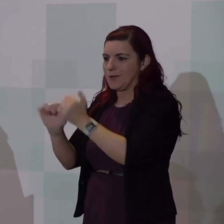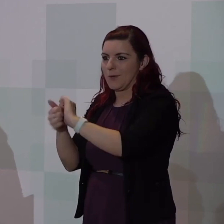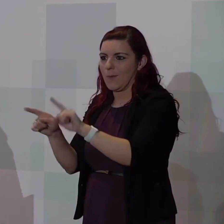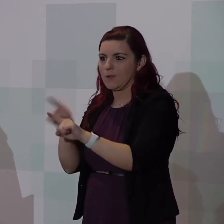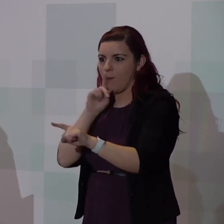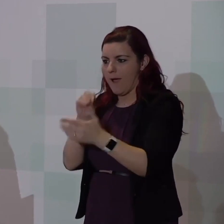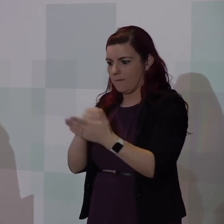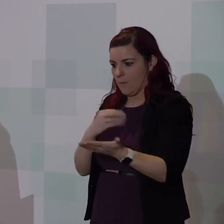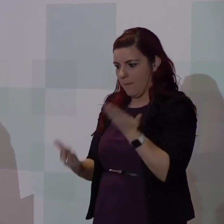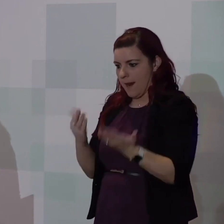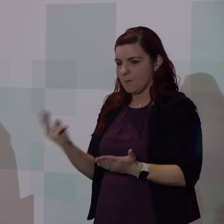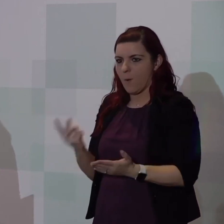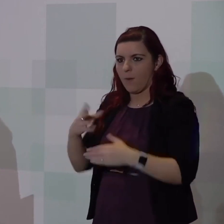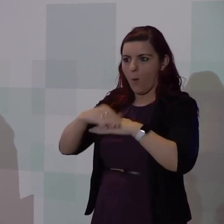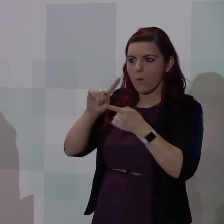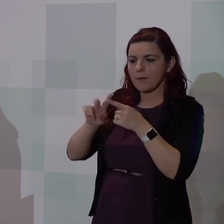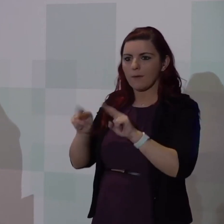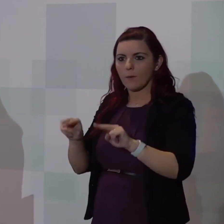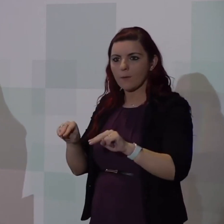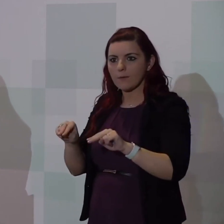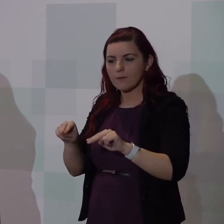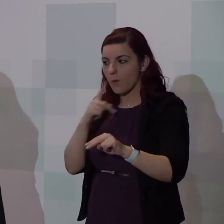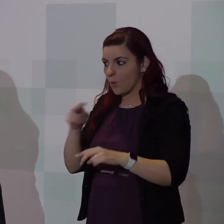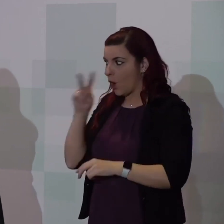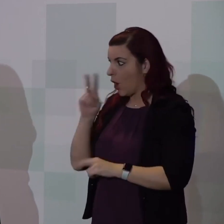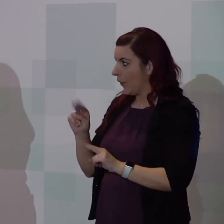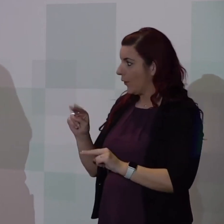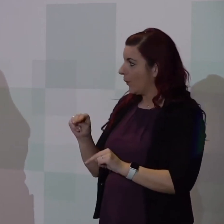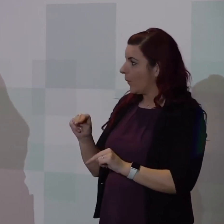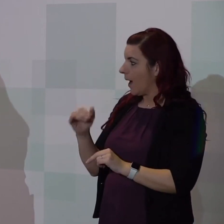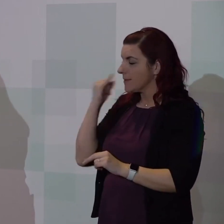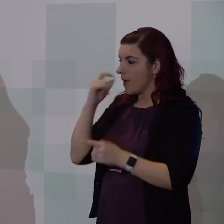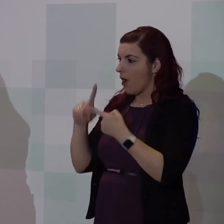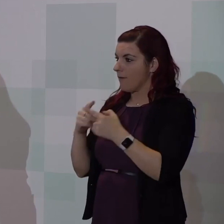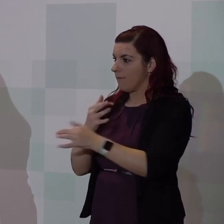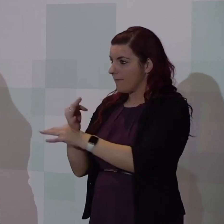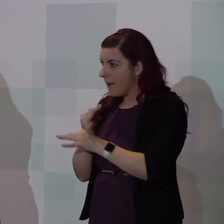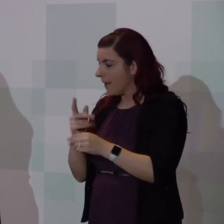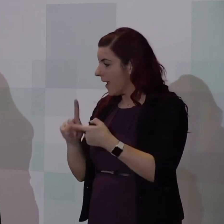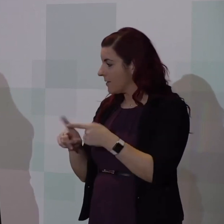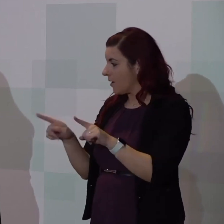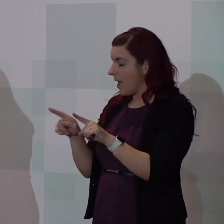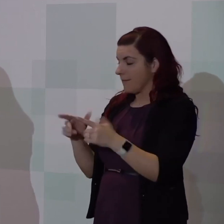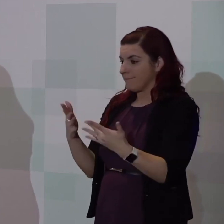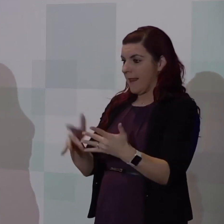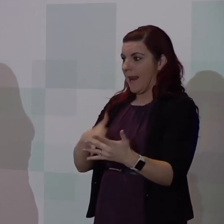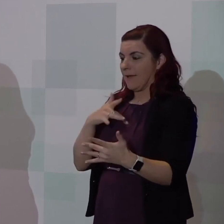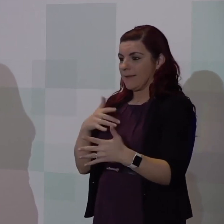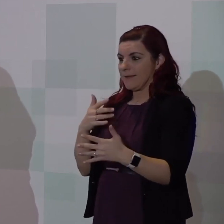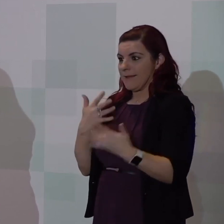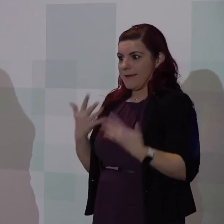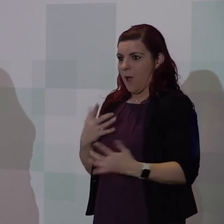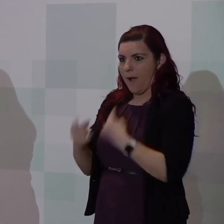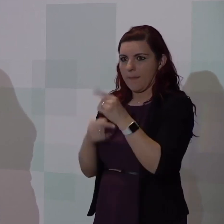very important. Taken together, the new forms of family and intimate life that are now evident in Ireland